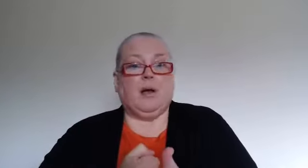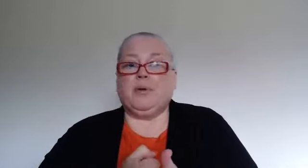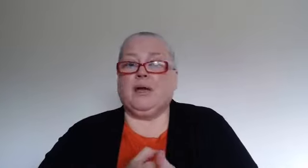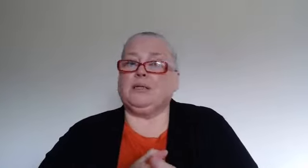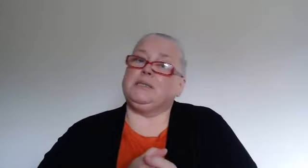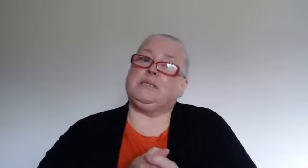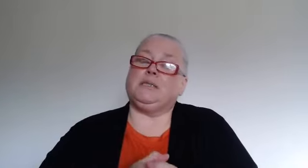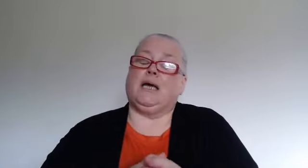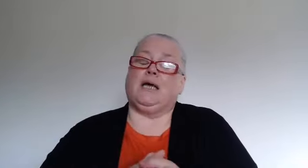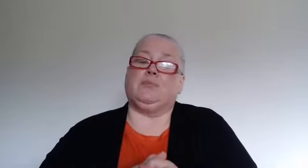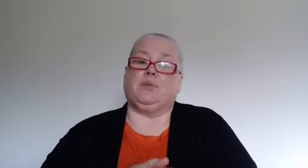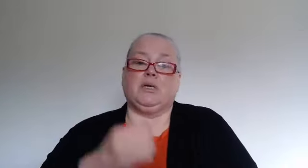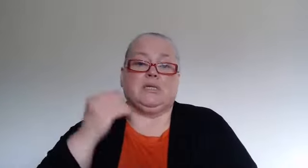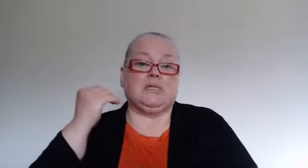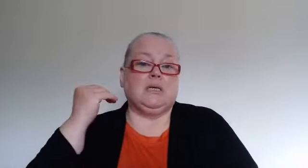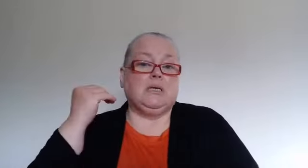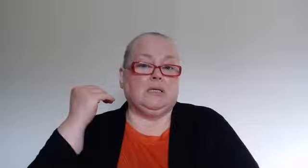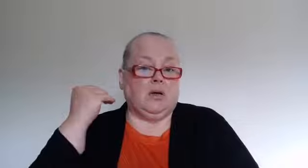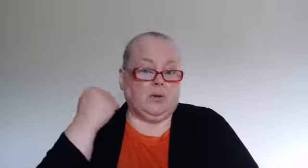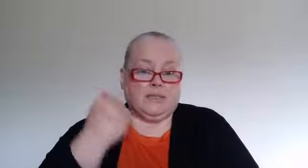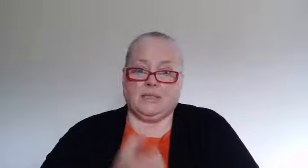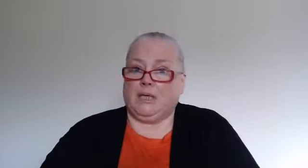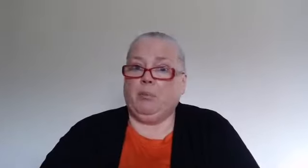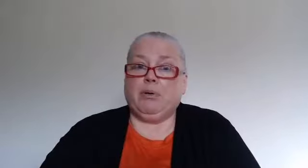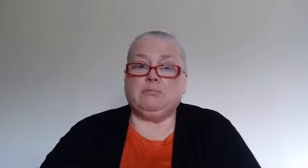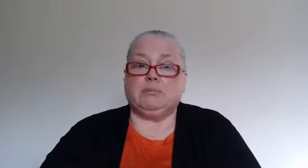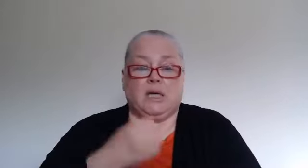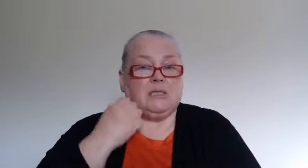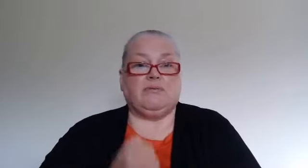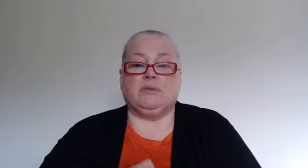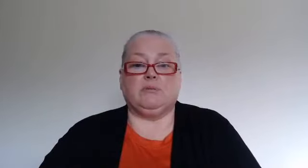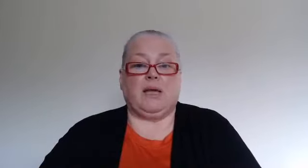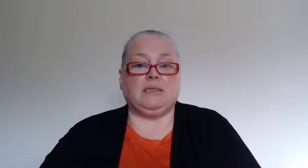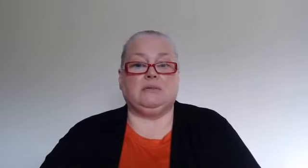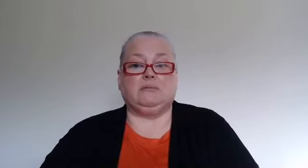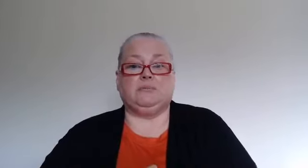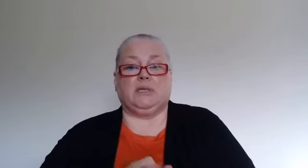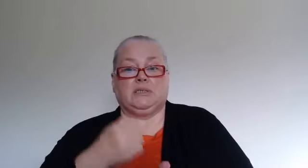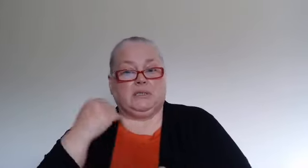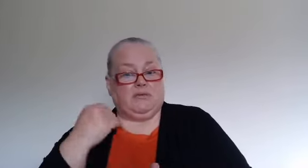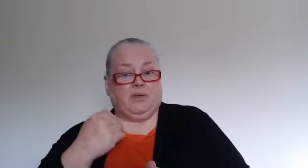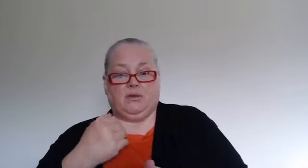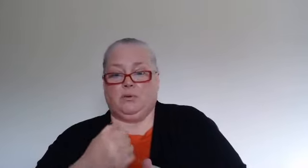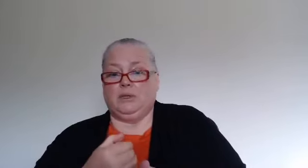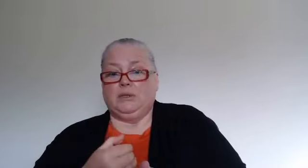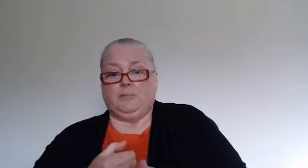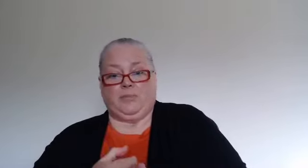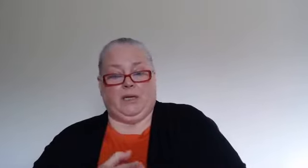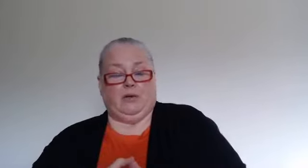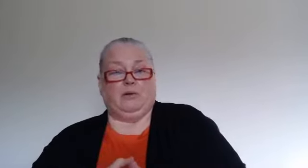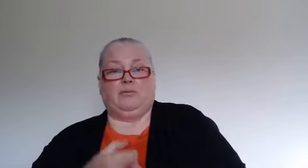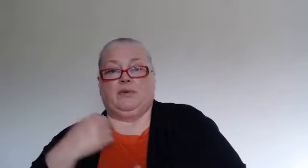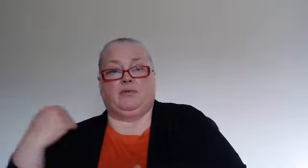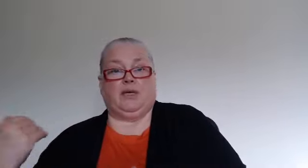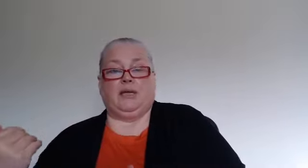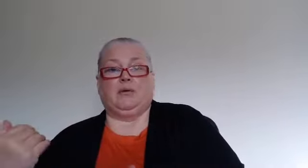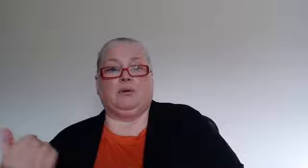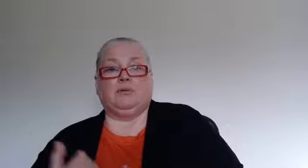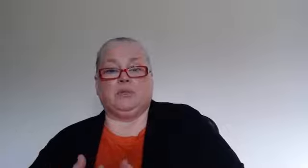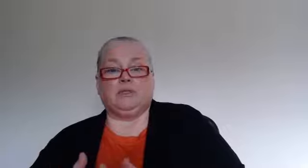on it. But it's sleep. That's a fundamental, because if you let it go out the window,